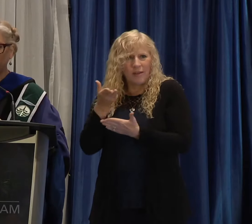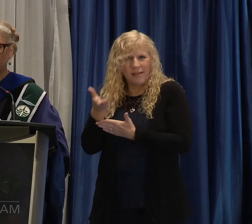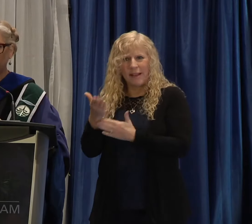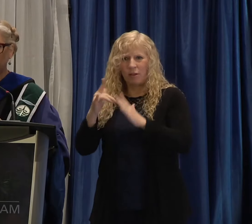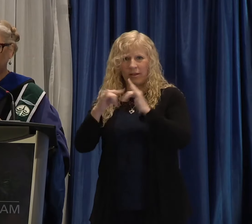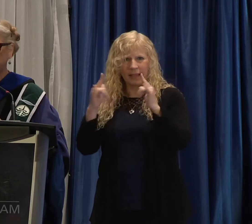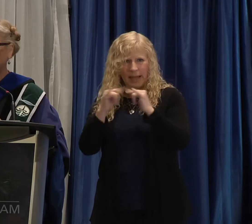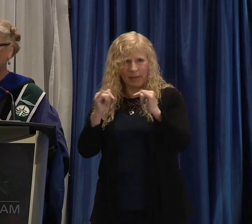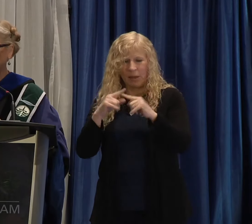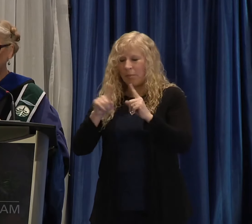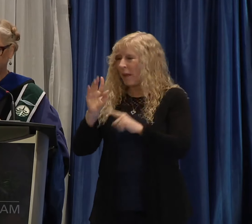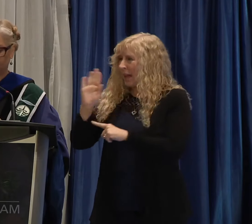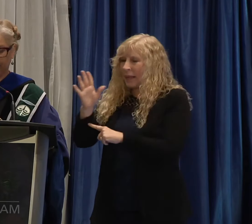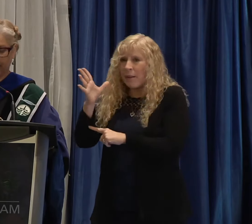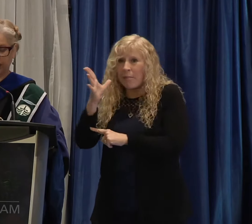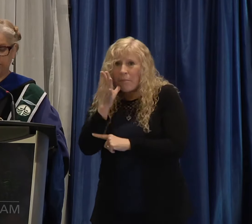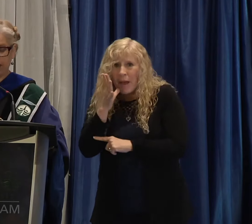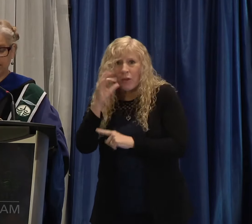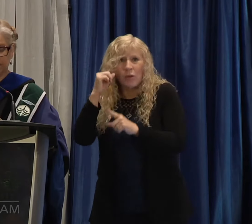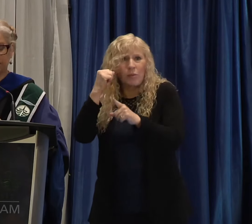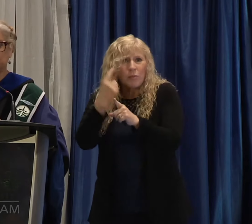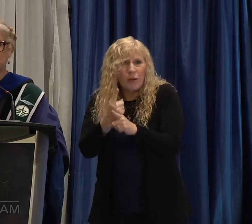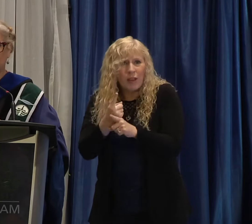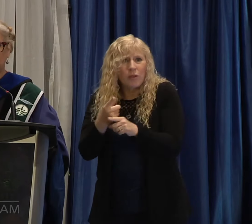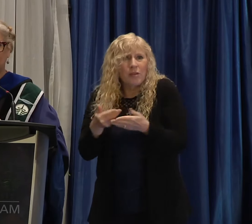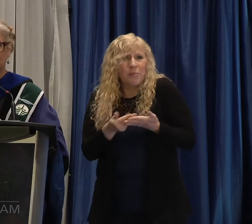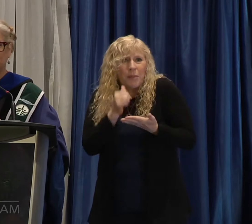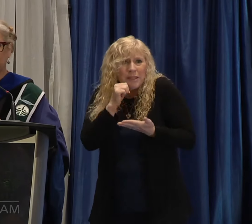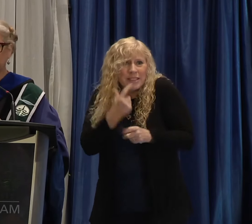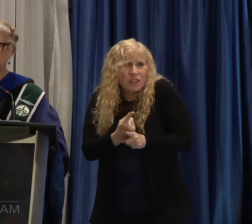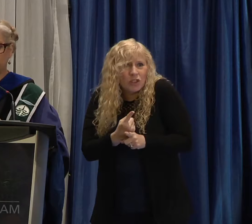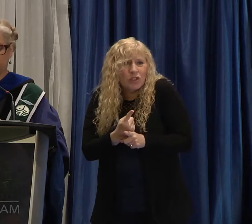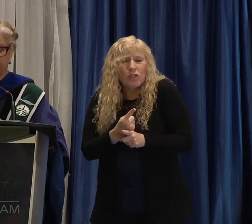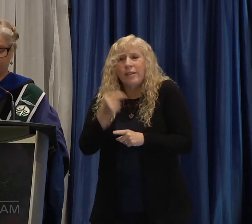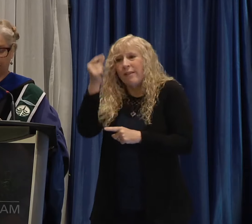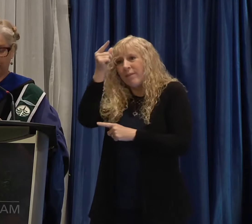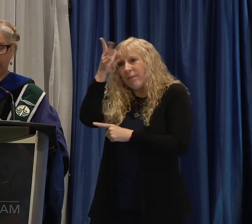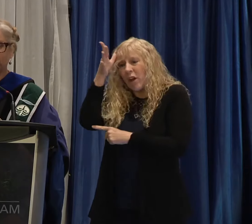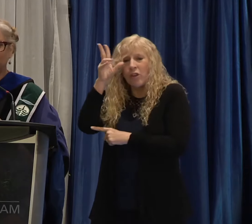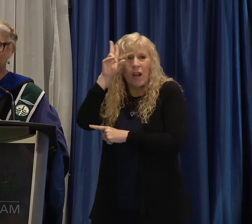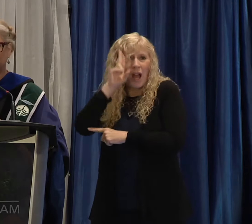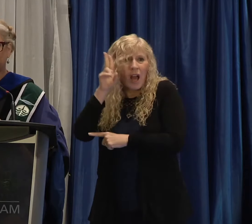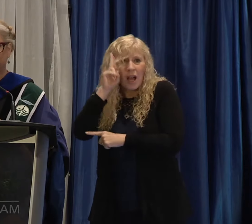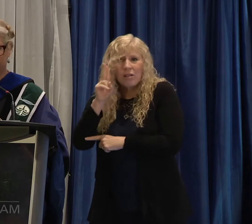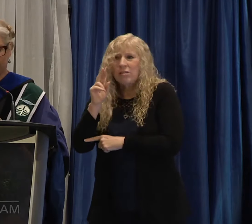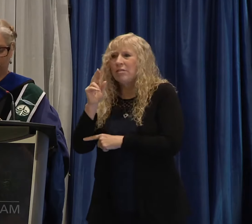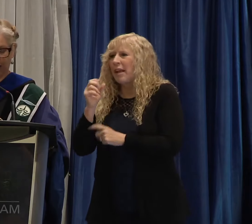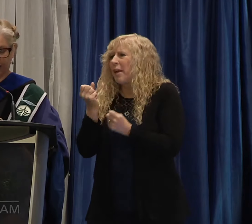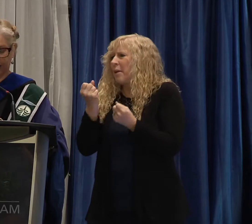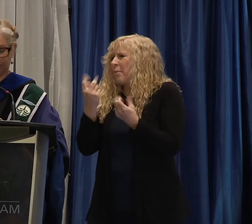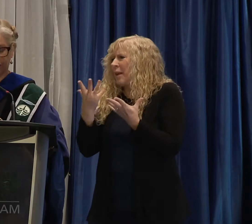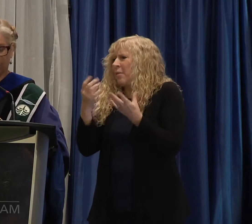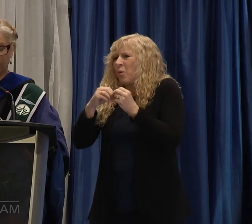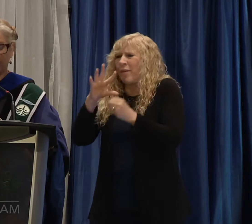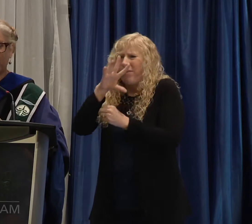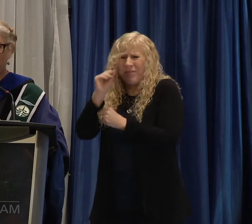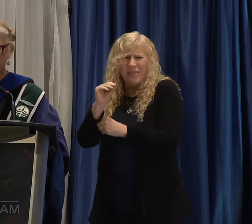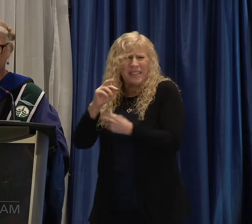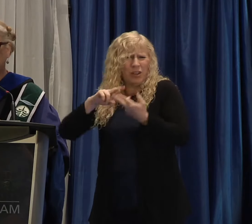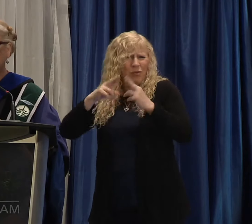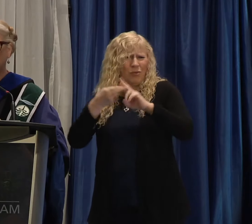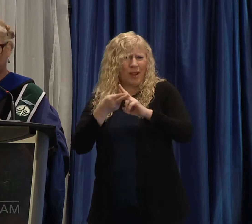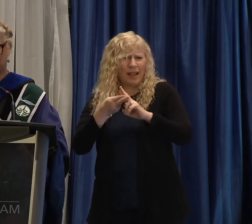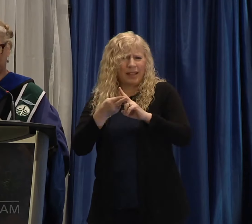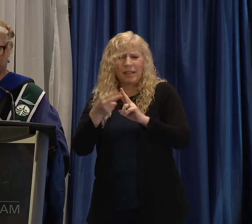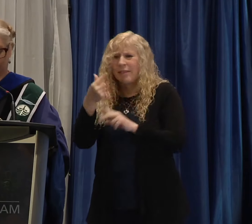his mother, his brothers, his baby sister, his father and uncle, and more than 50 relatives were